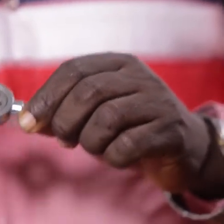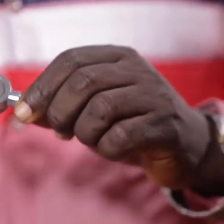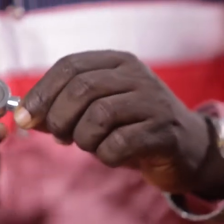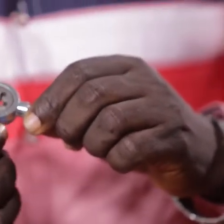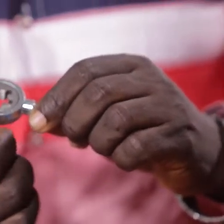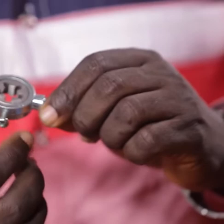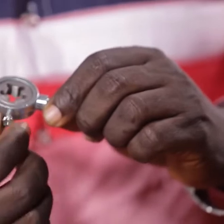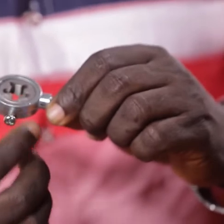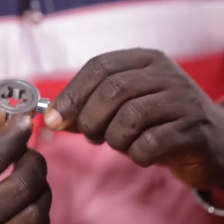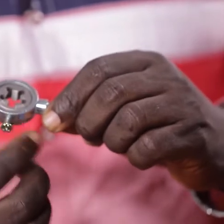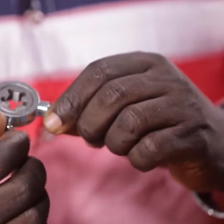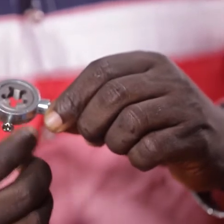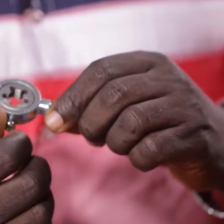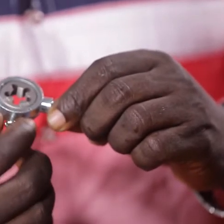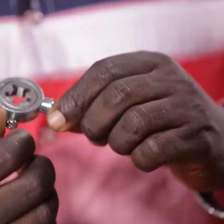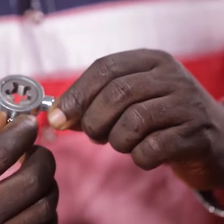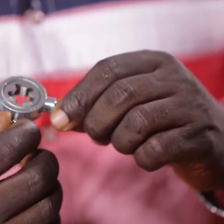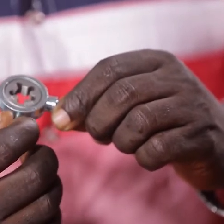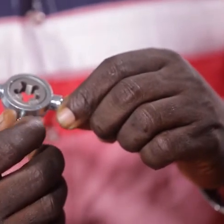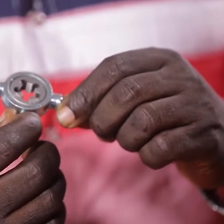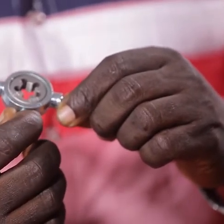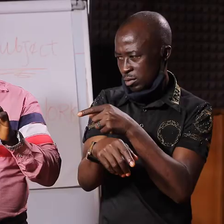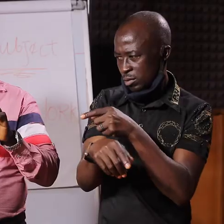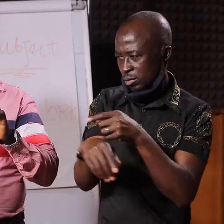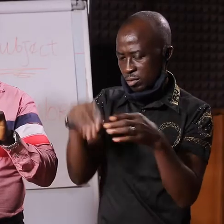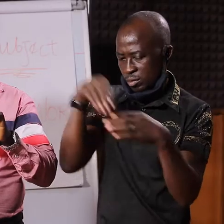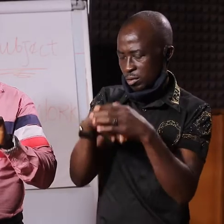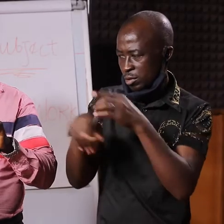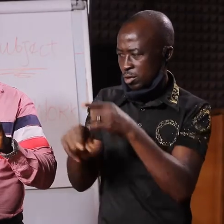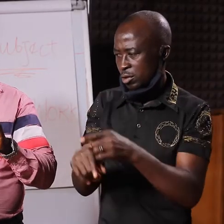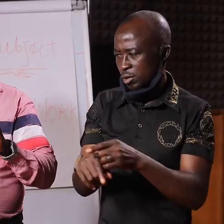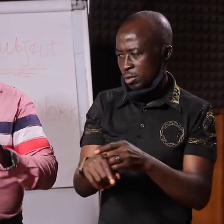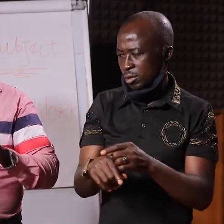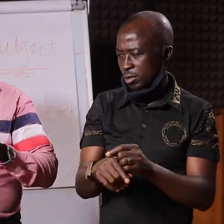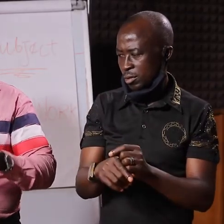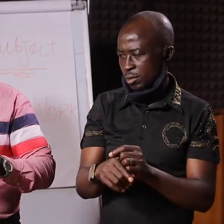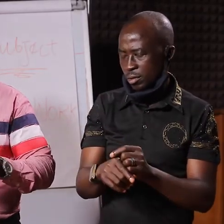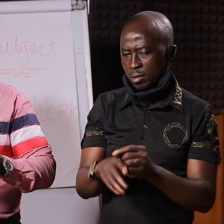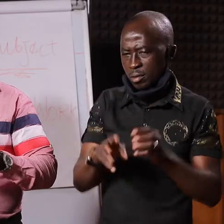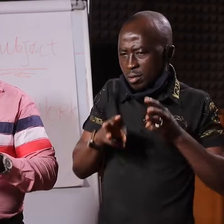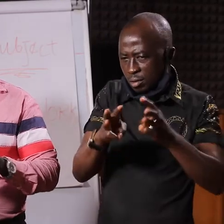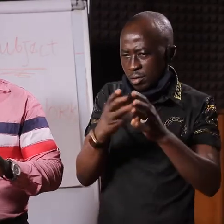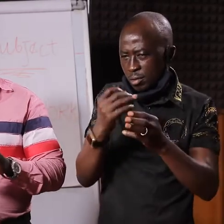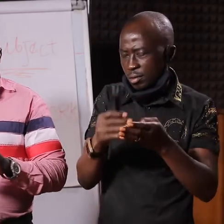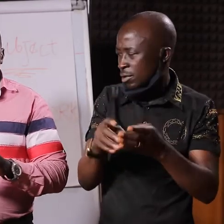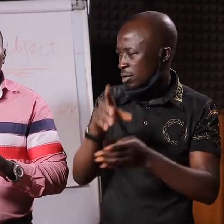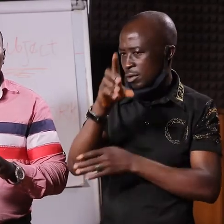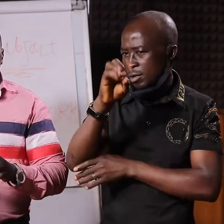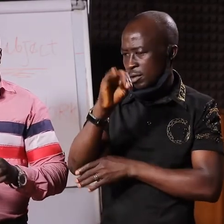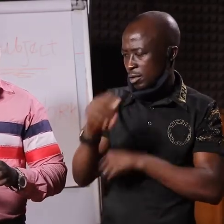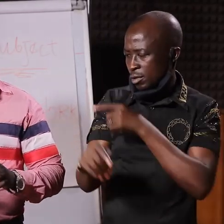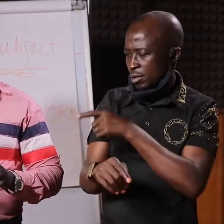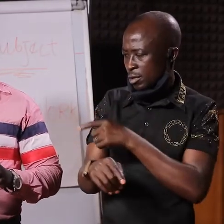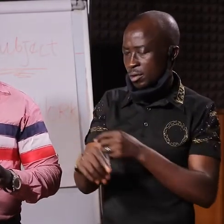a nut. And then you have your die inserted in the die holder. Now, the process of dyeing